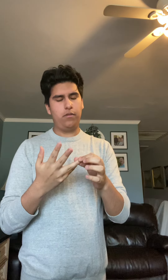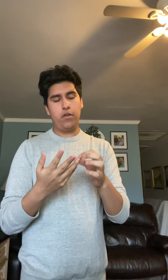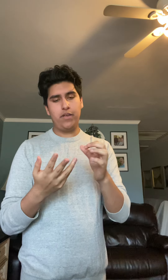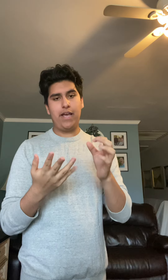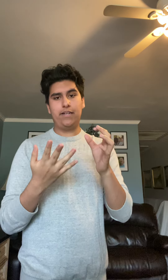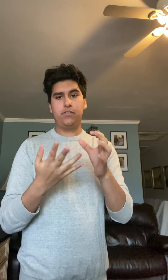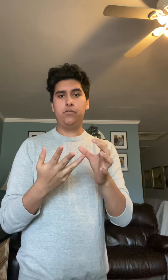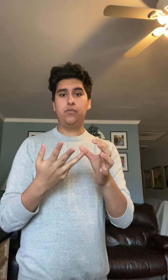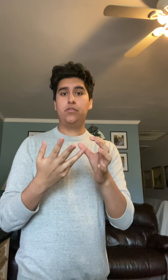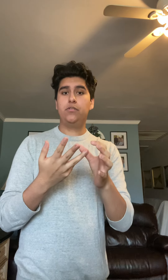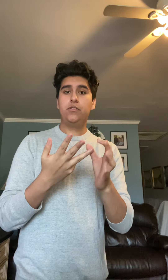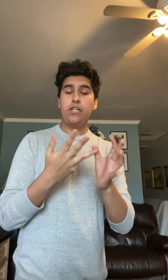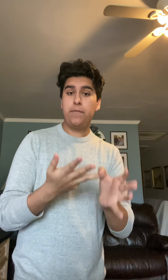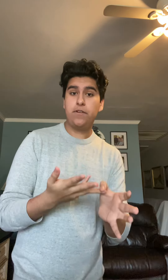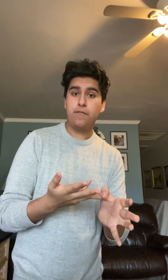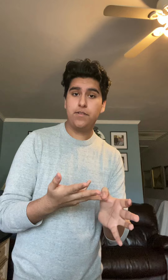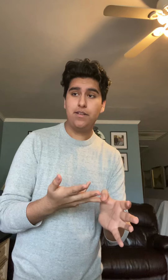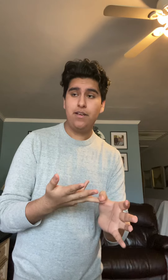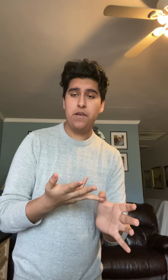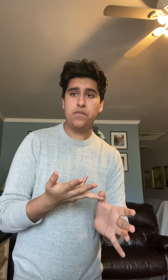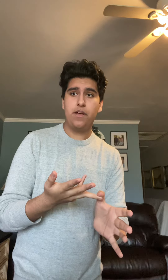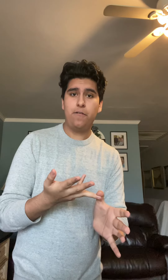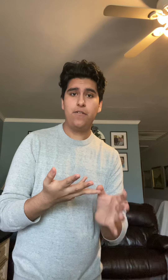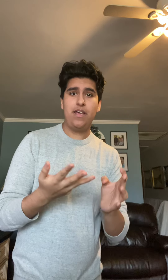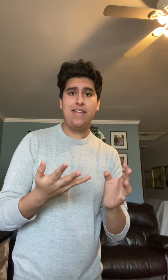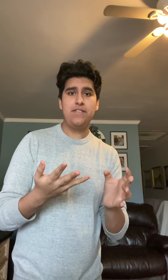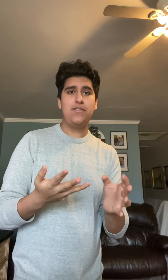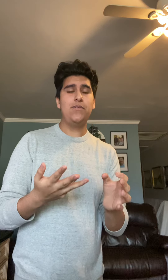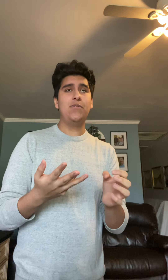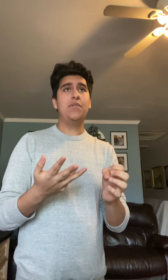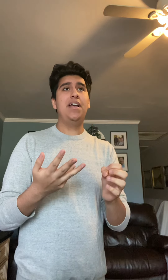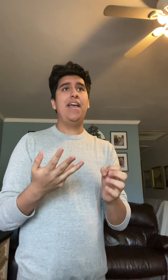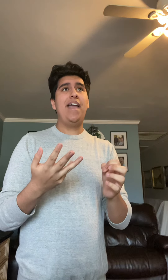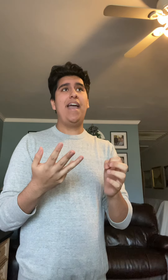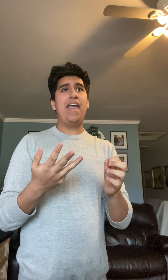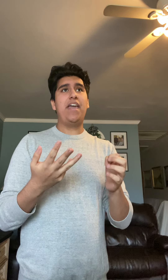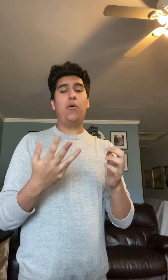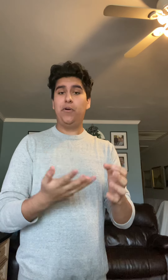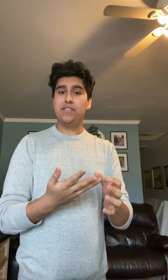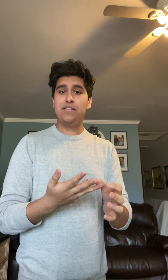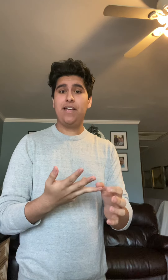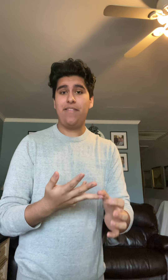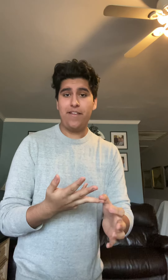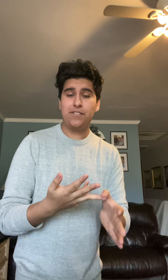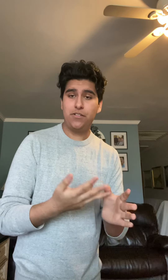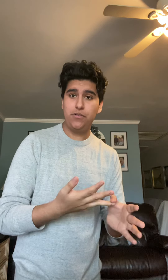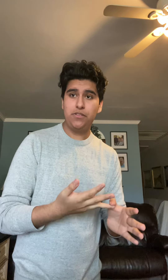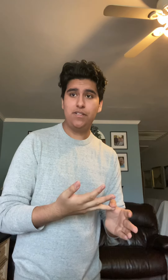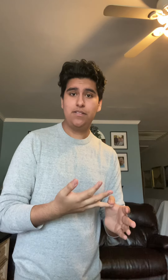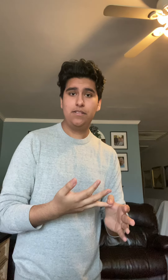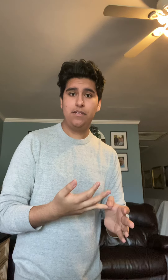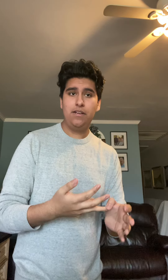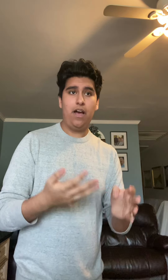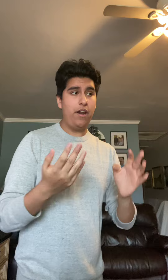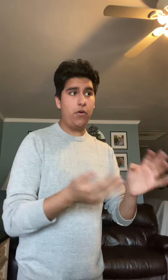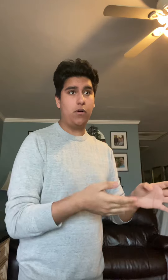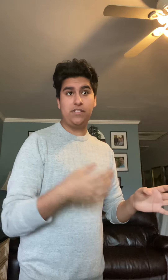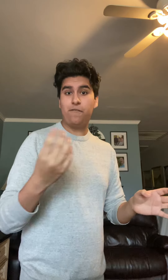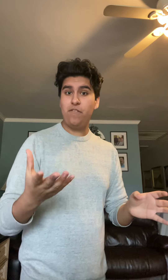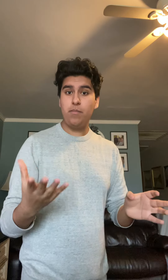Loki has to shapeshift himself into a horse and then seduces another horse. He's a female